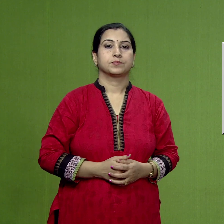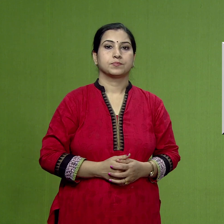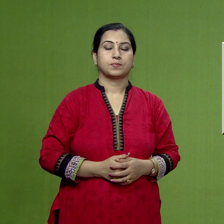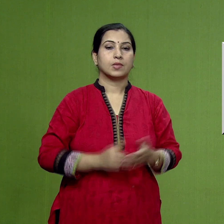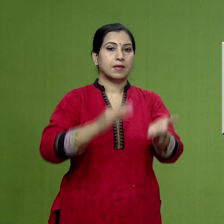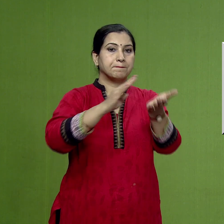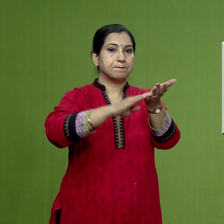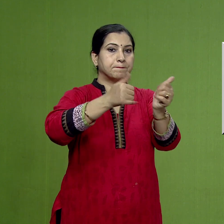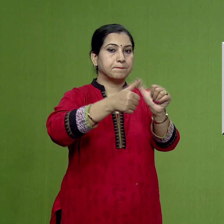Manipur,